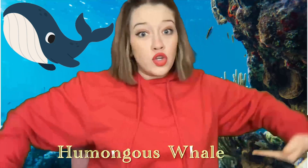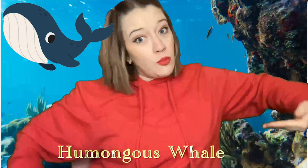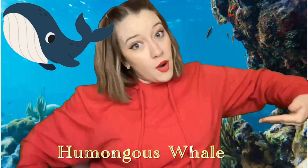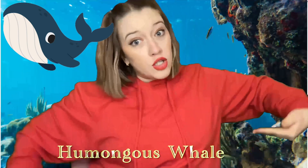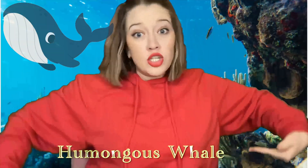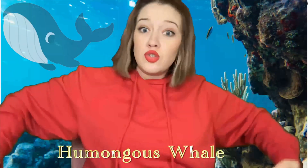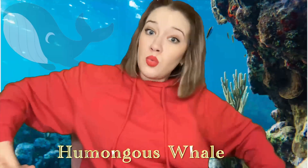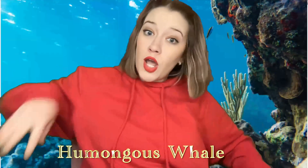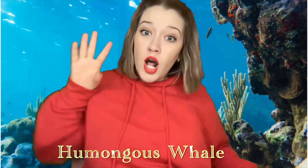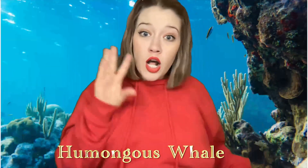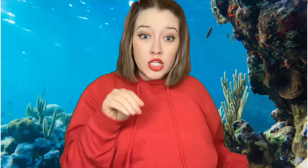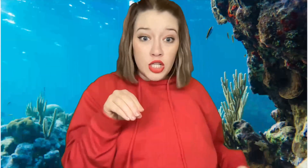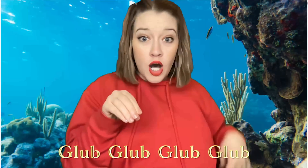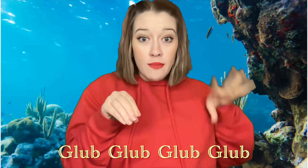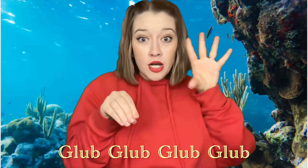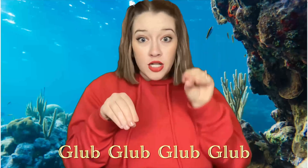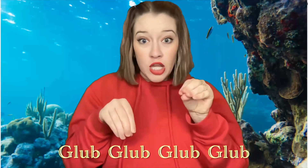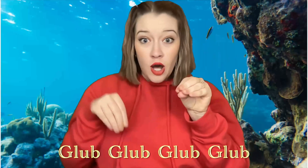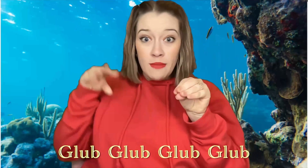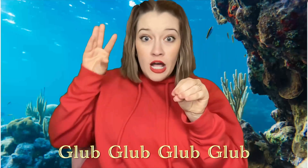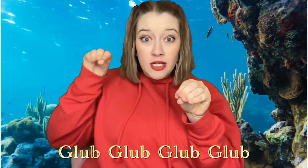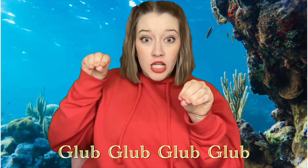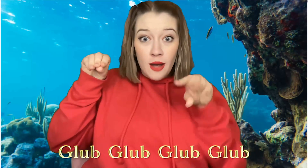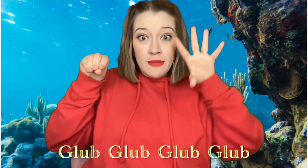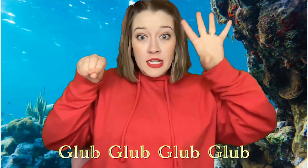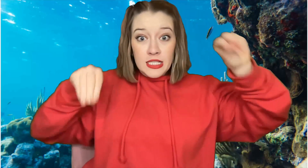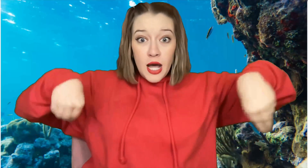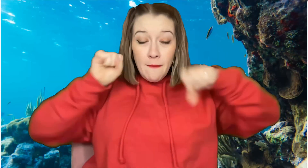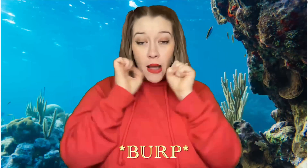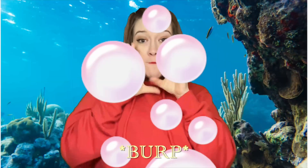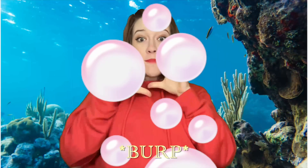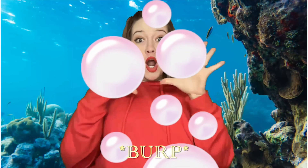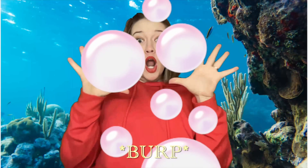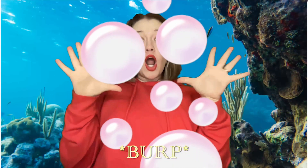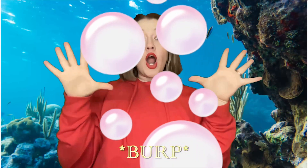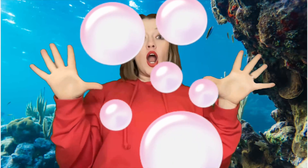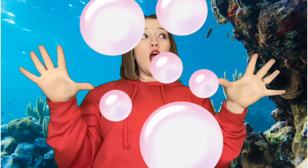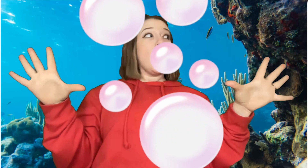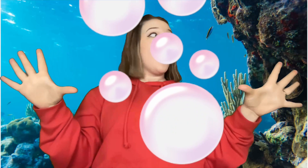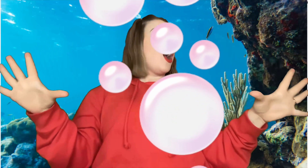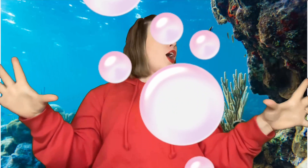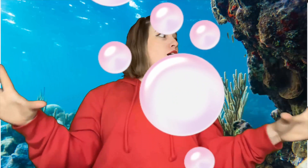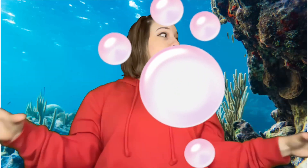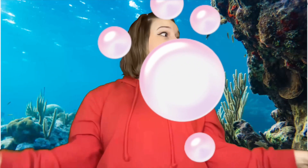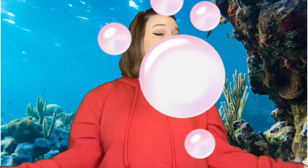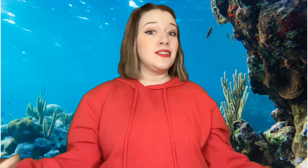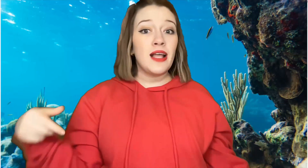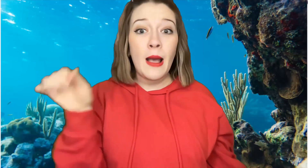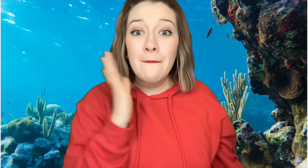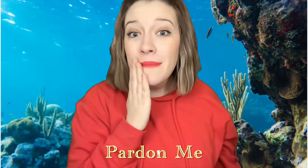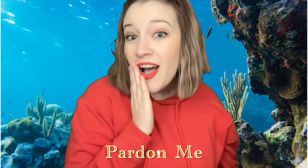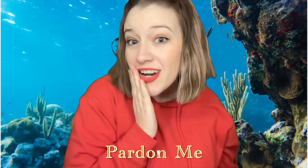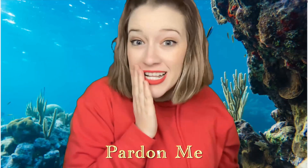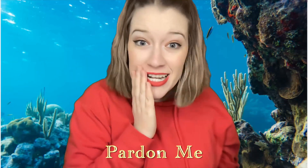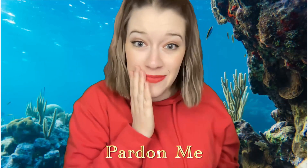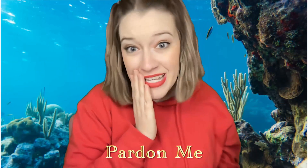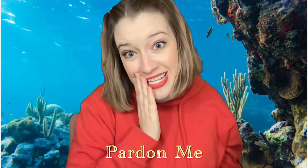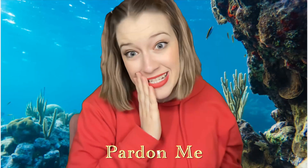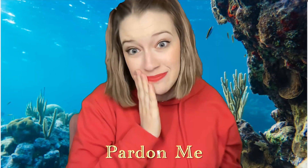humongous whale, glub, glub, glub, glub. Brrrr. Pardon me. ? I